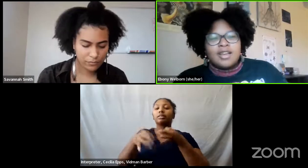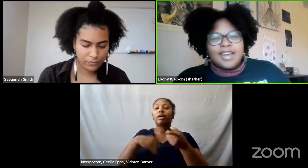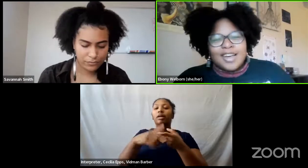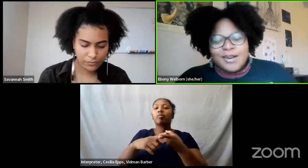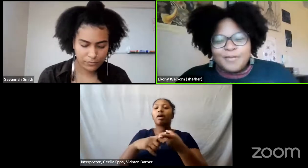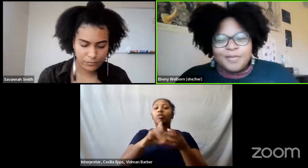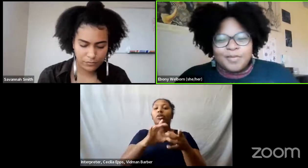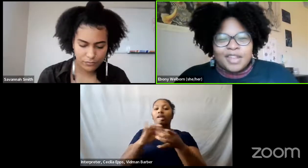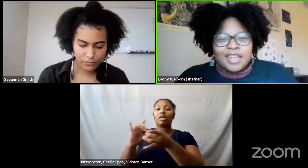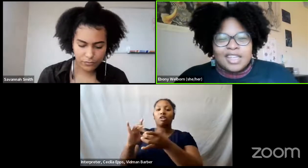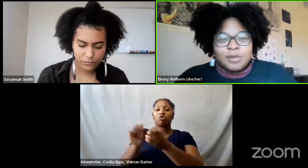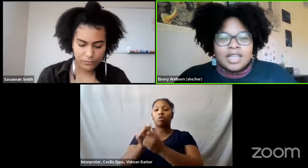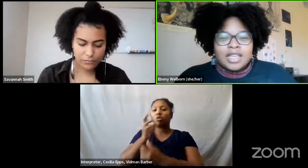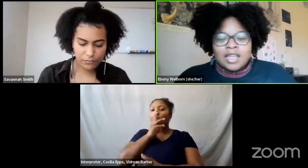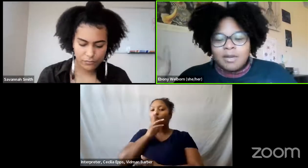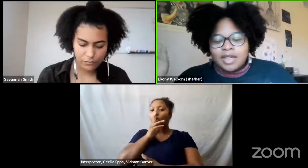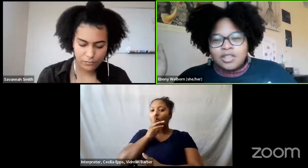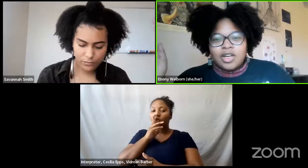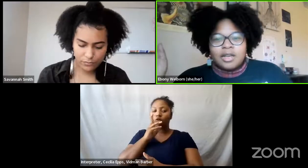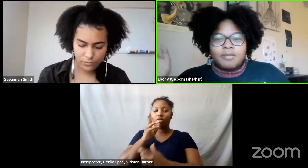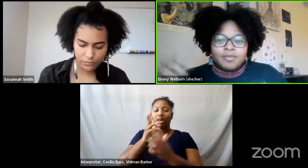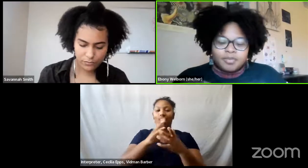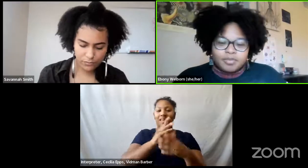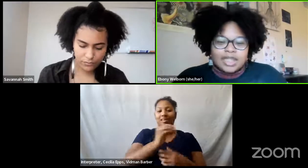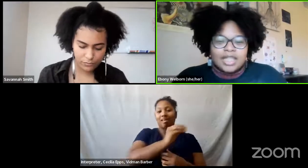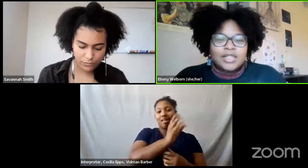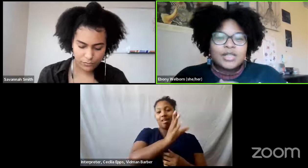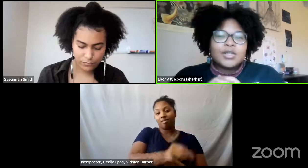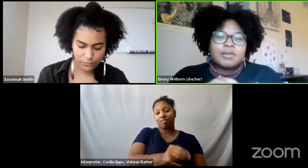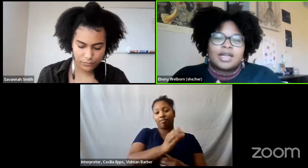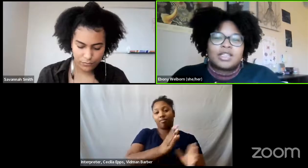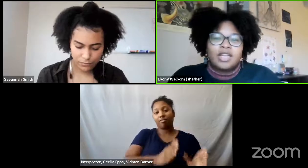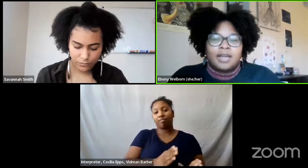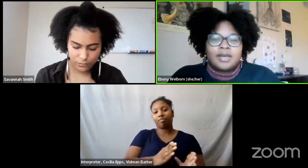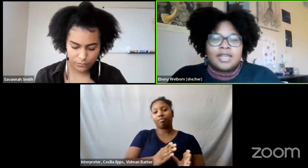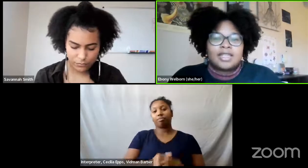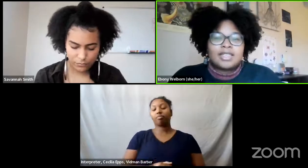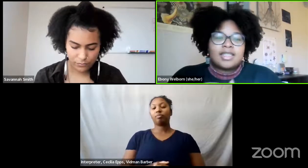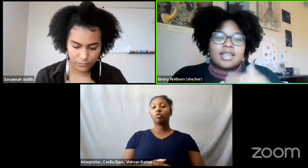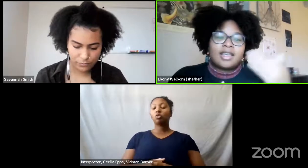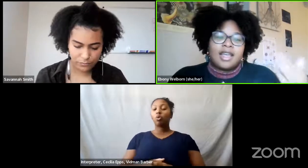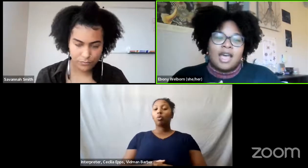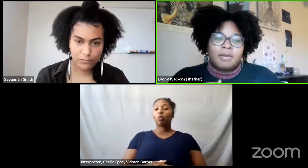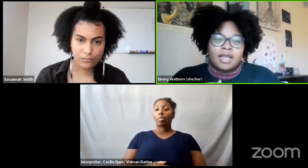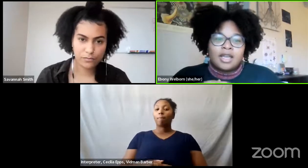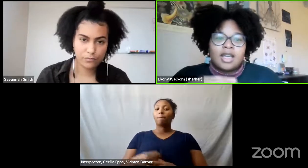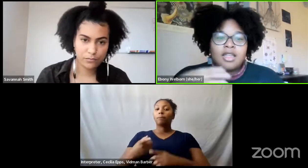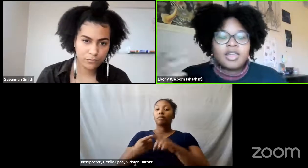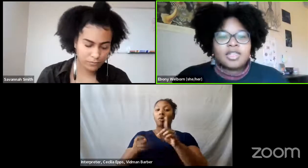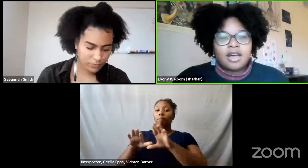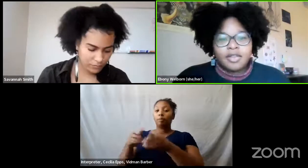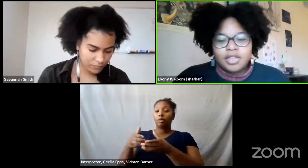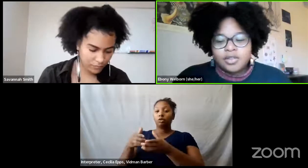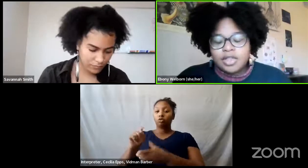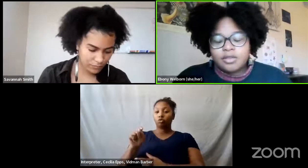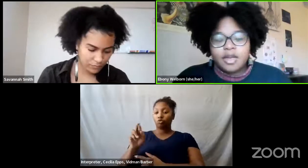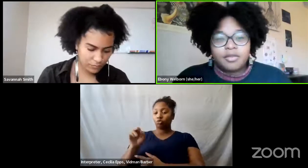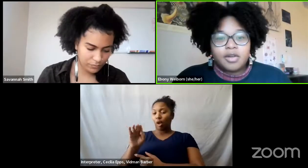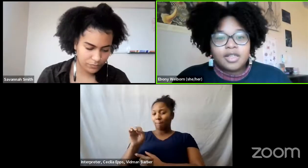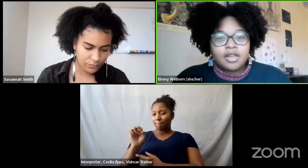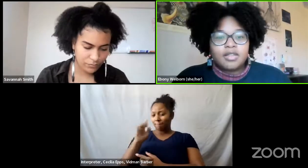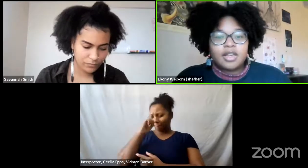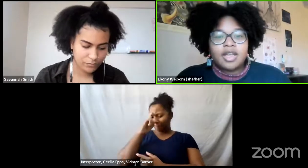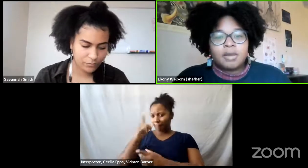diaspora. It's within the Baka tribe. So the Baka tribe is inhabiting the